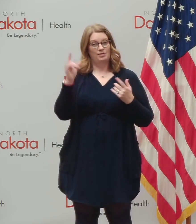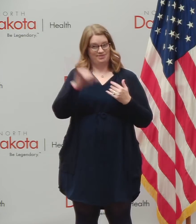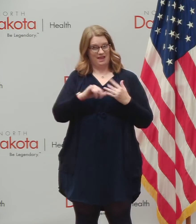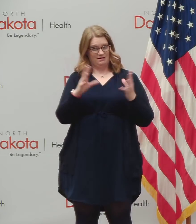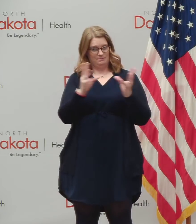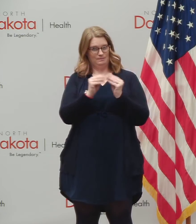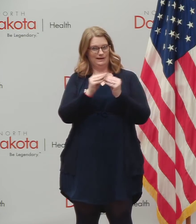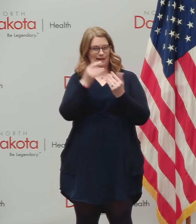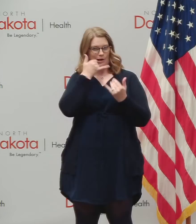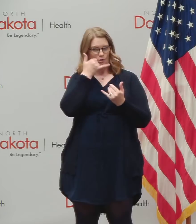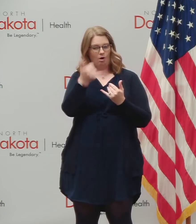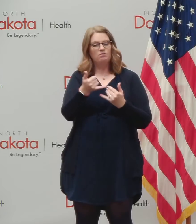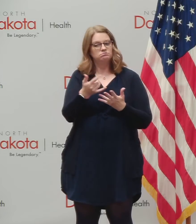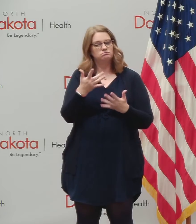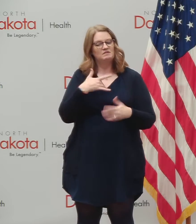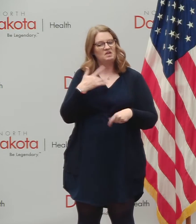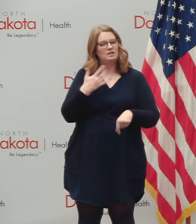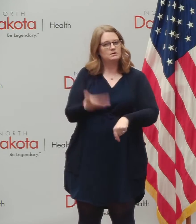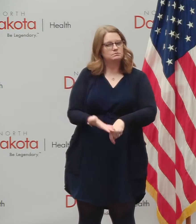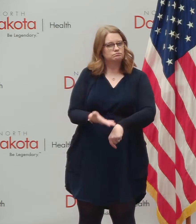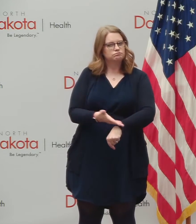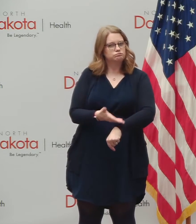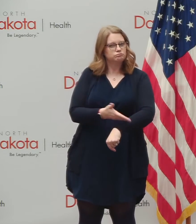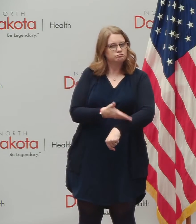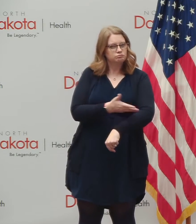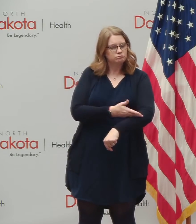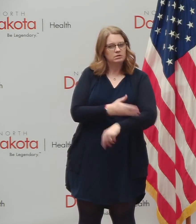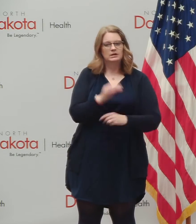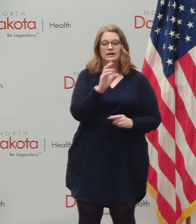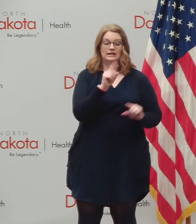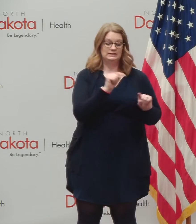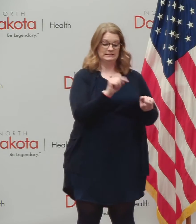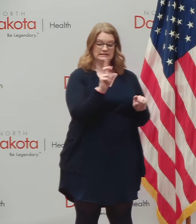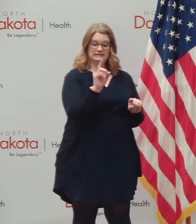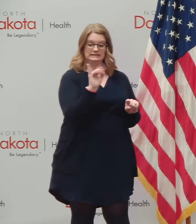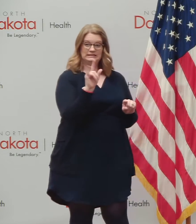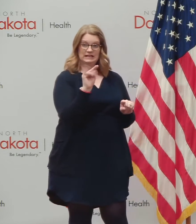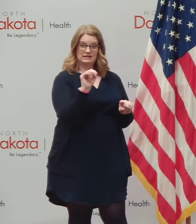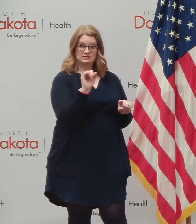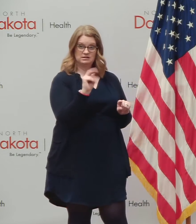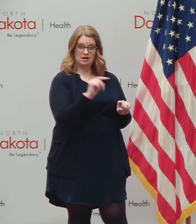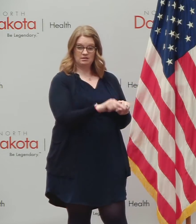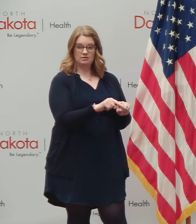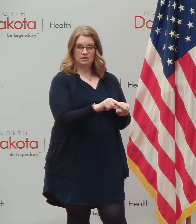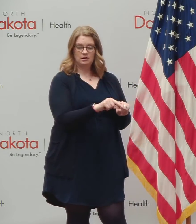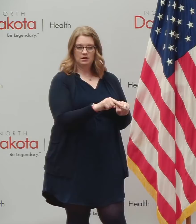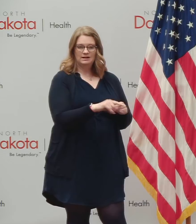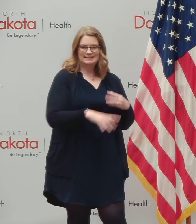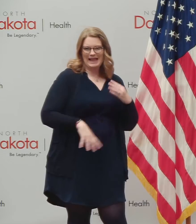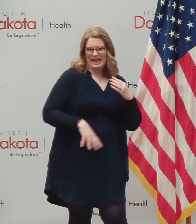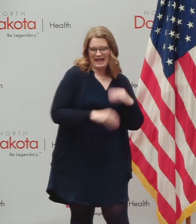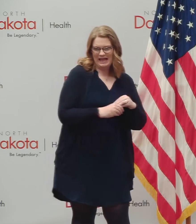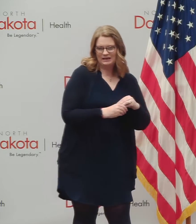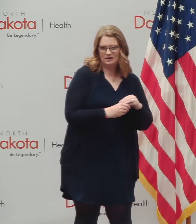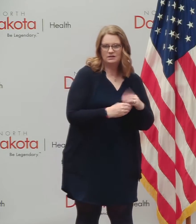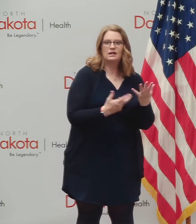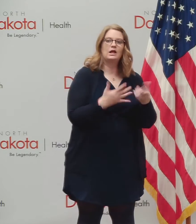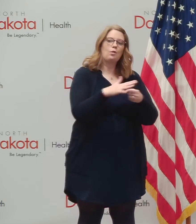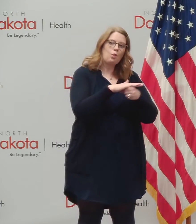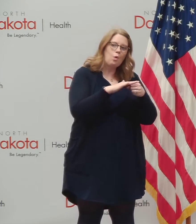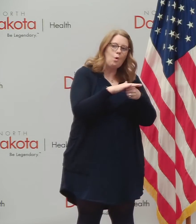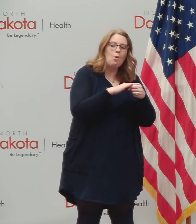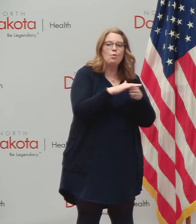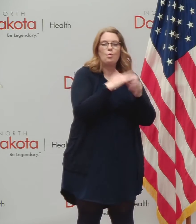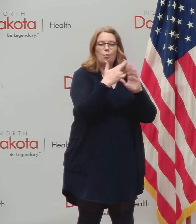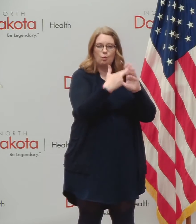are progress being made. And again, Dickinson is pulling out some things, again, local regulations